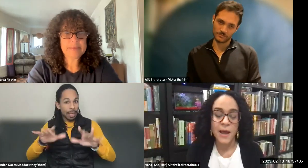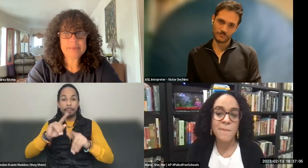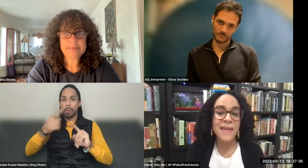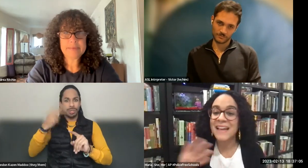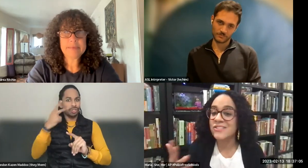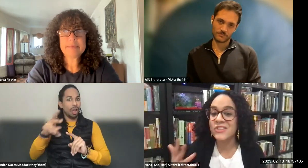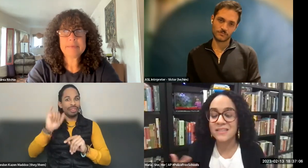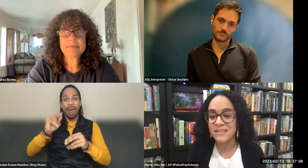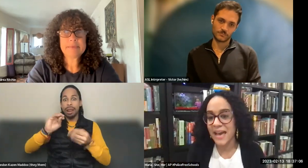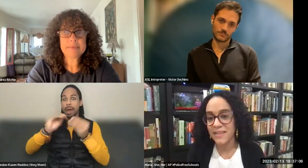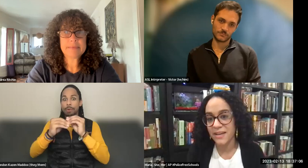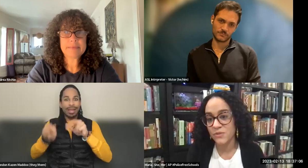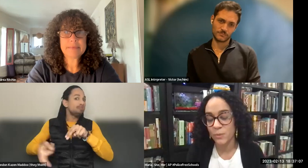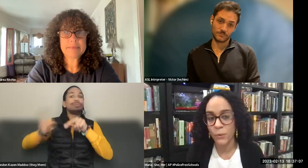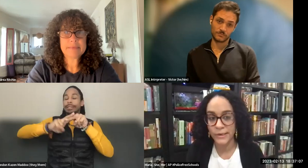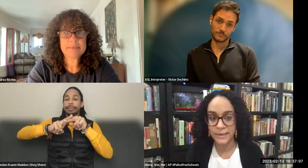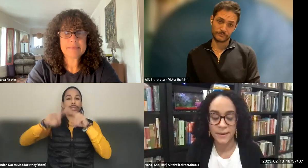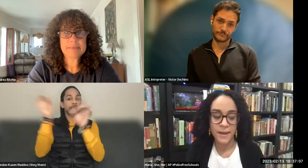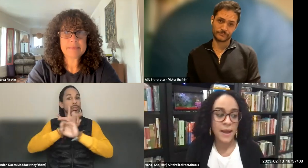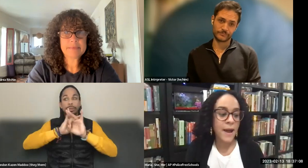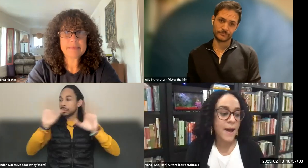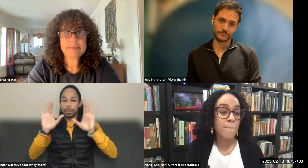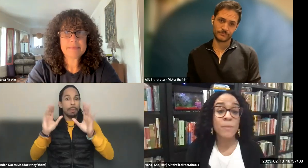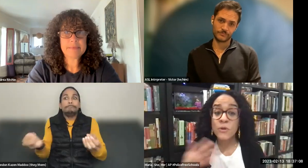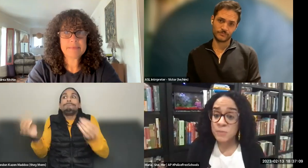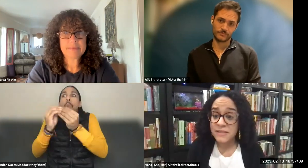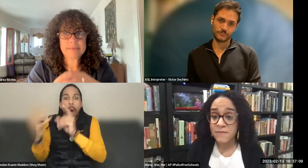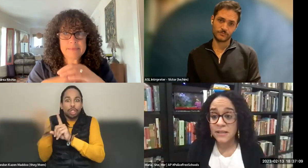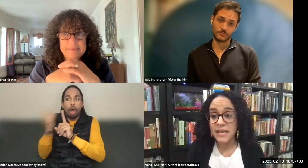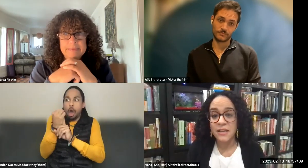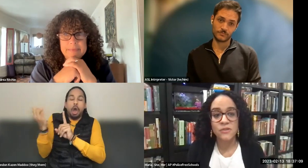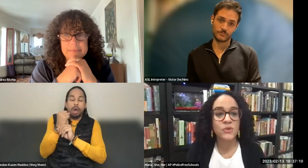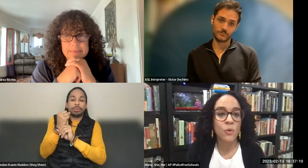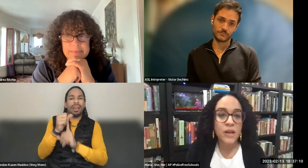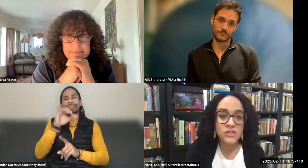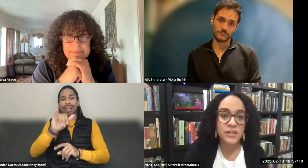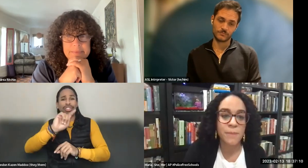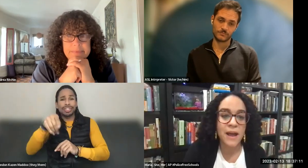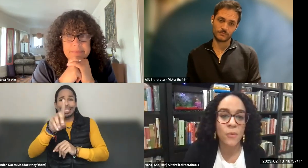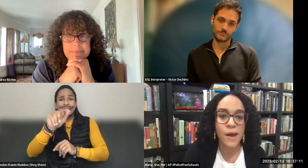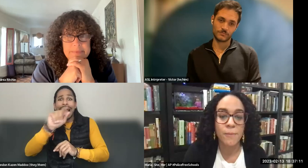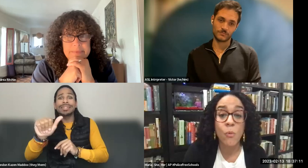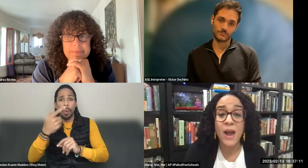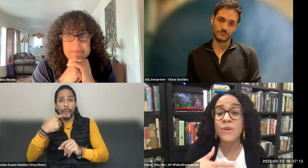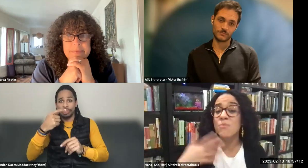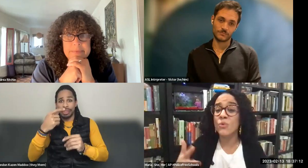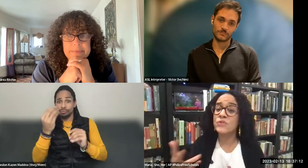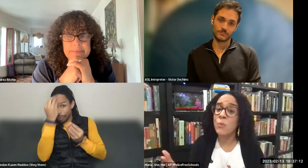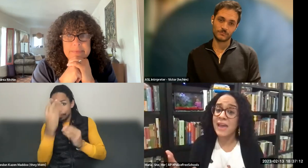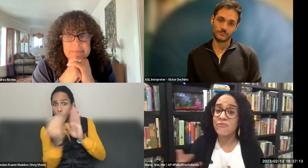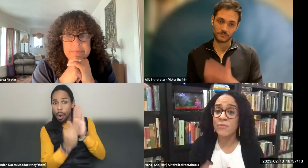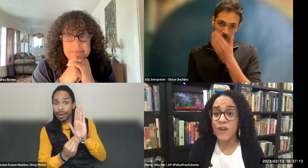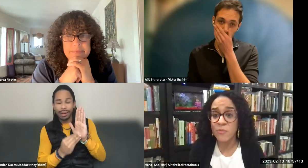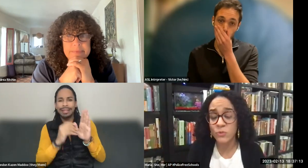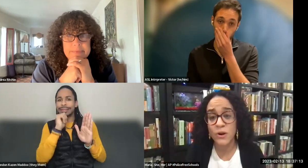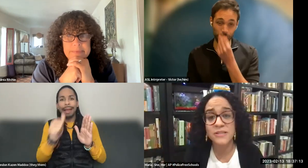drastically. And that's just the data that is reported. But more specifically to your question about why we moved